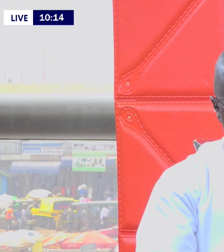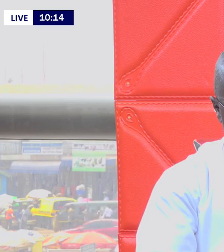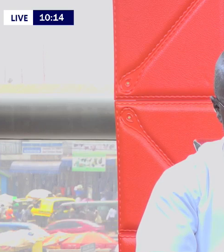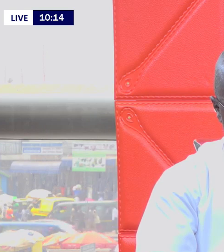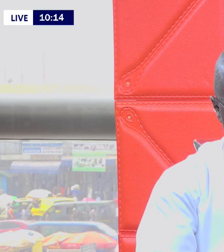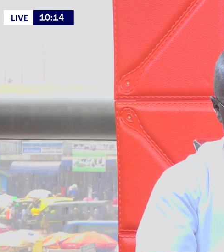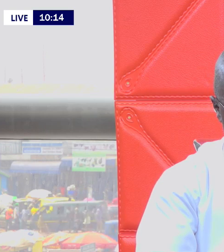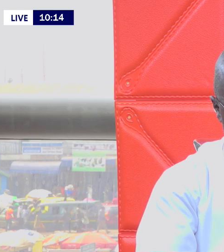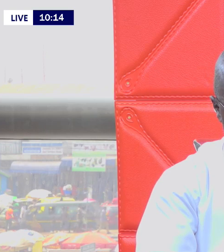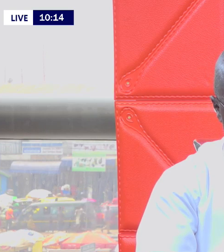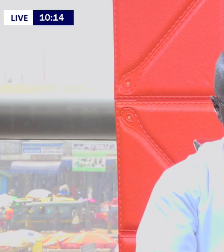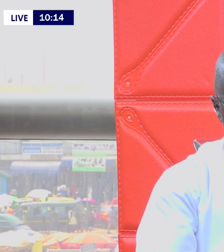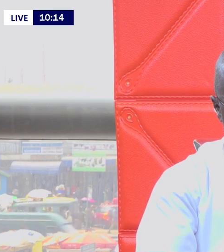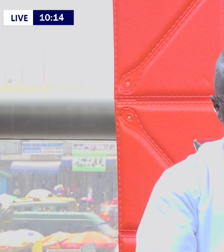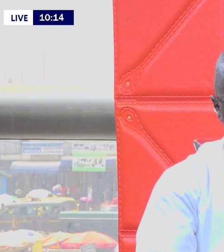Michael.